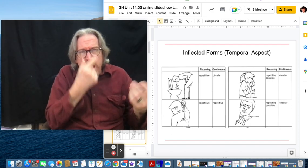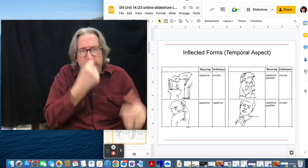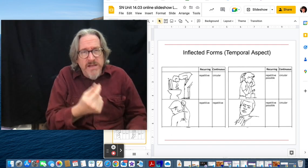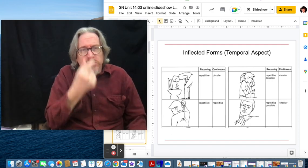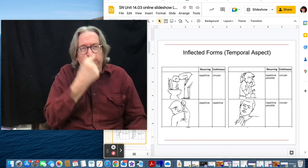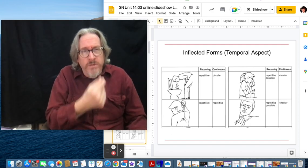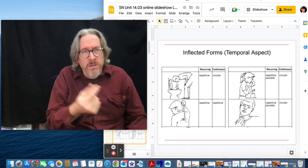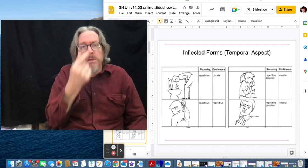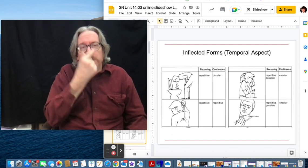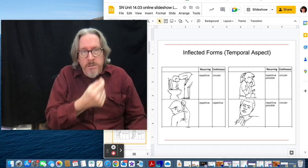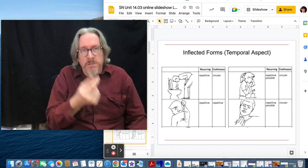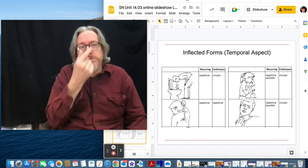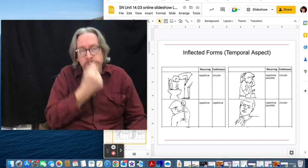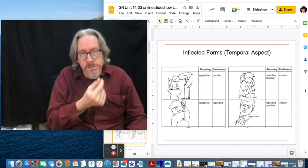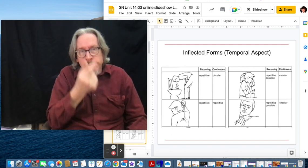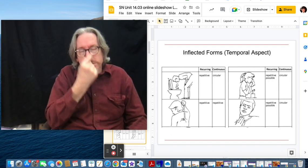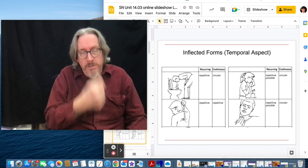And that sort of,